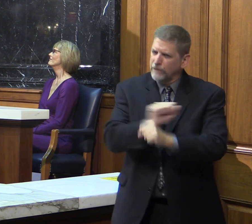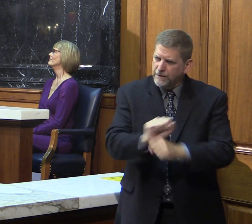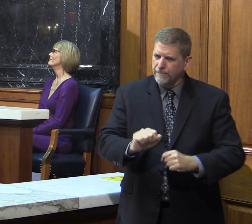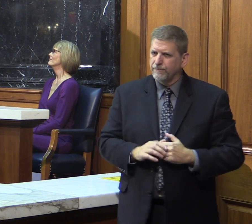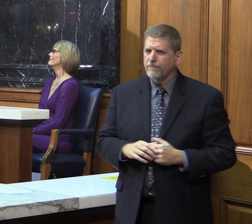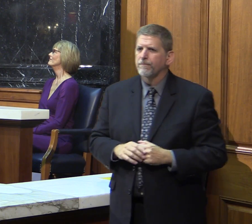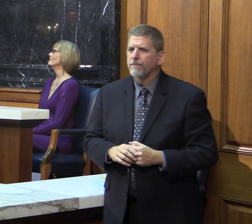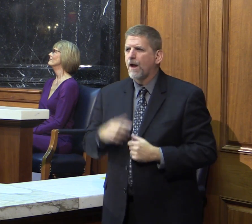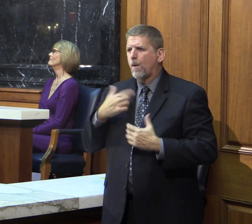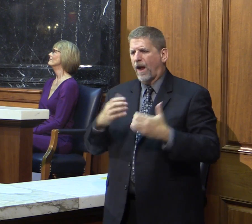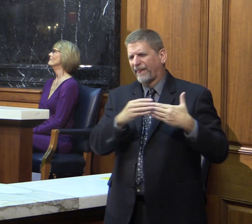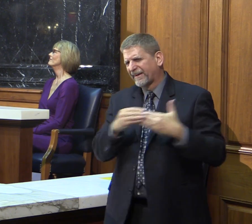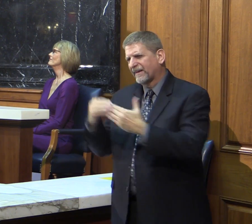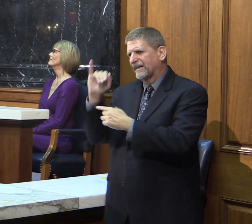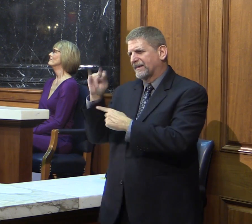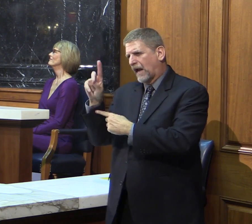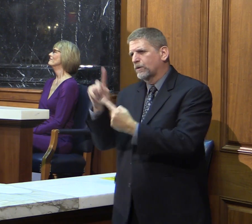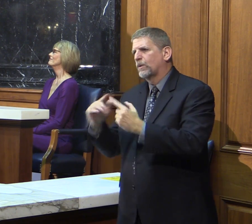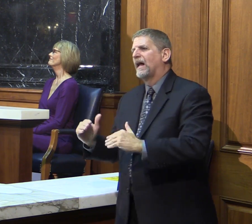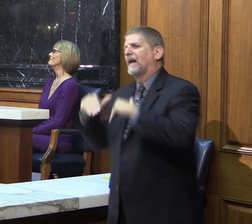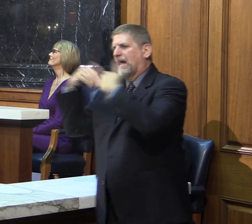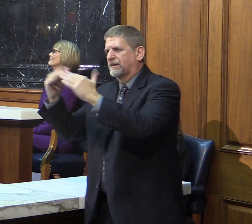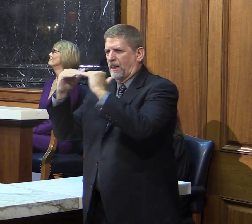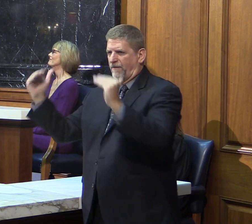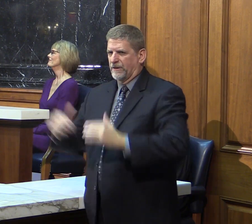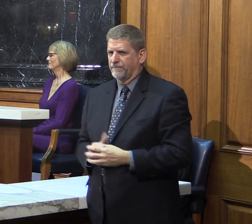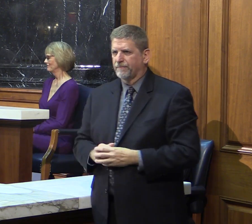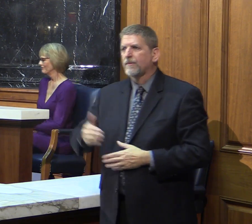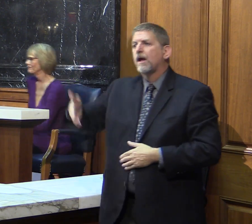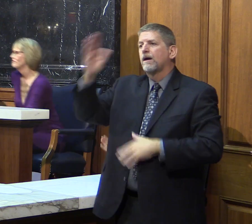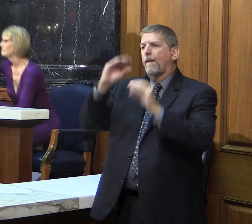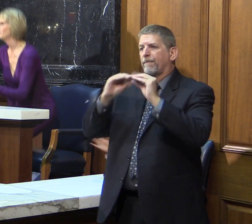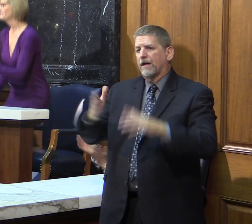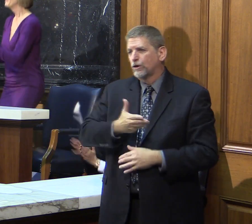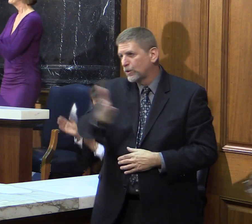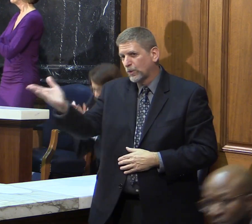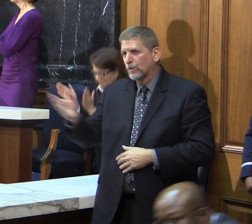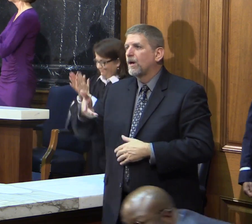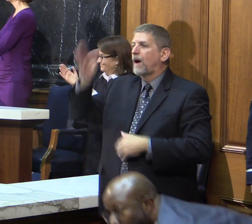God bless you all, and God bless Indiana.